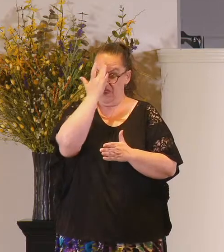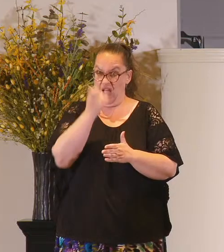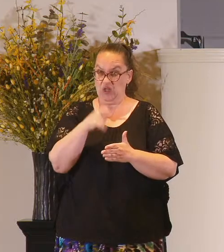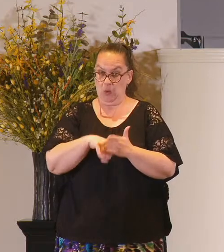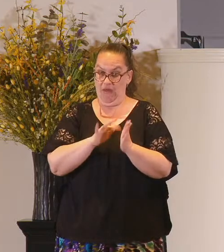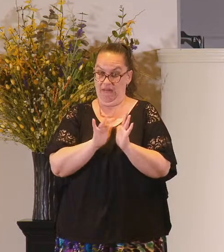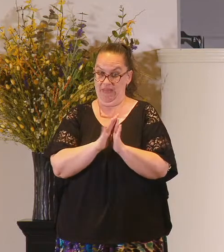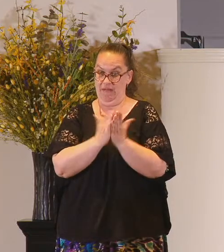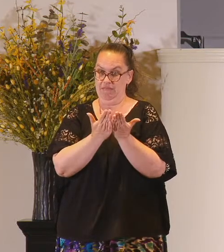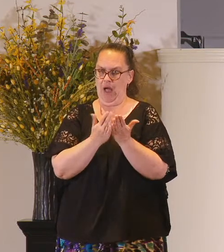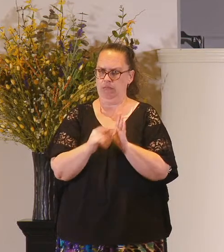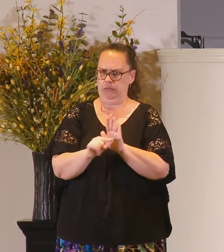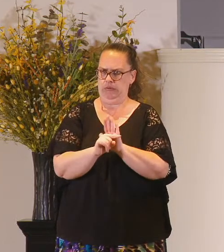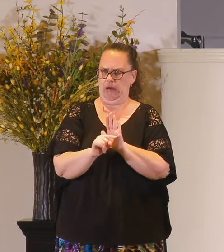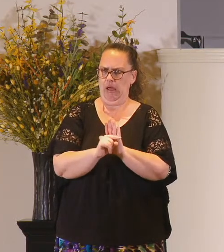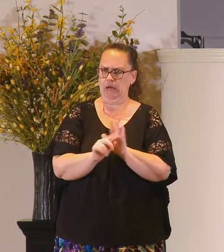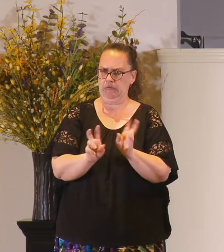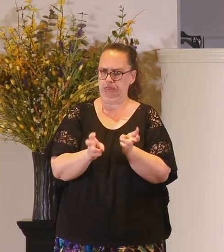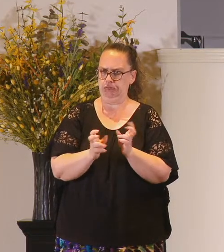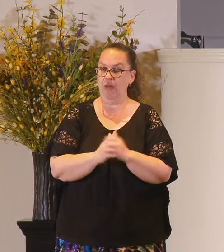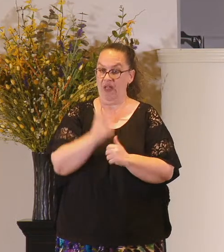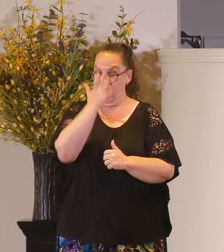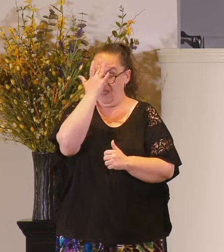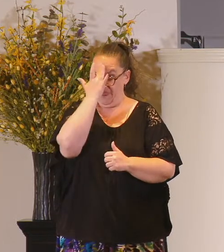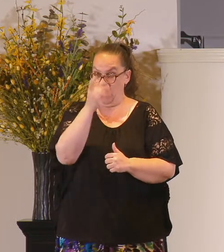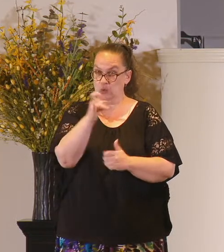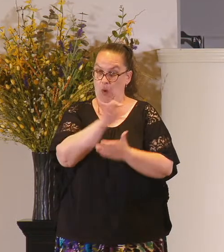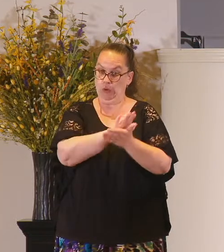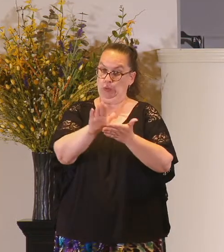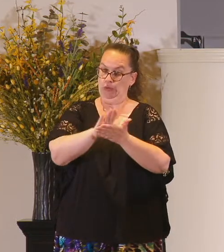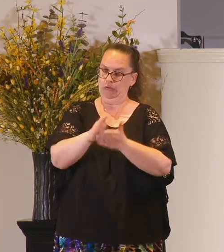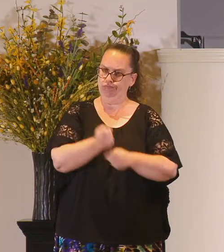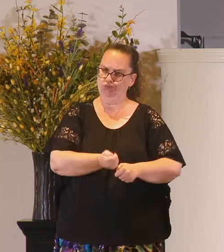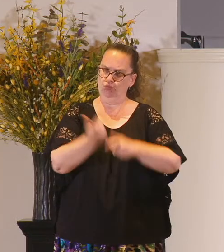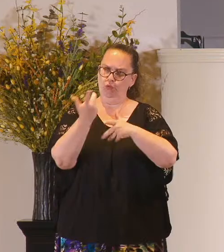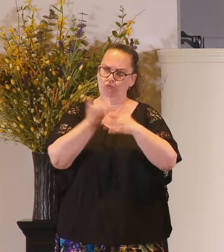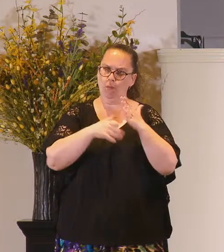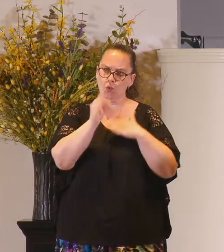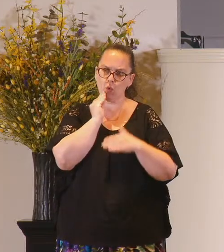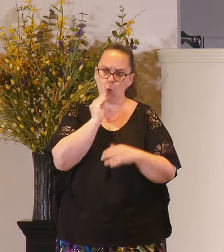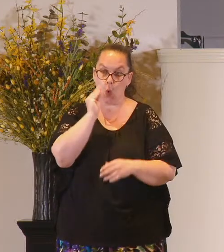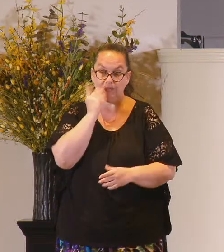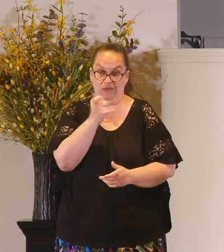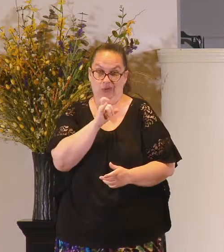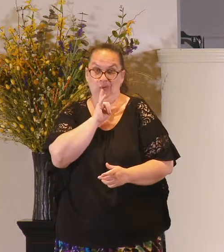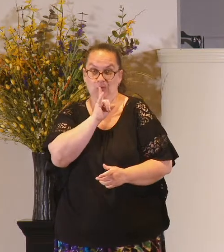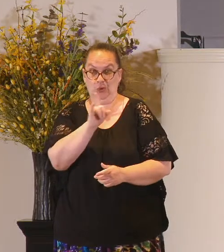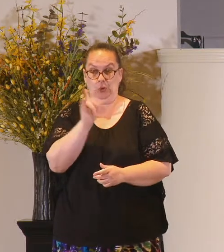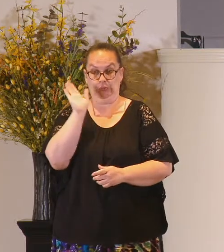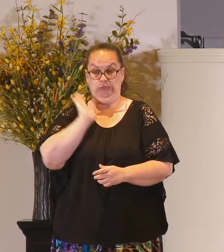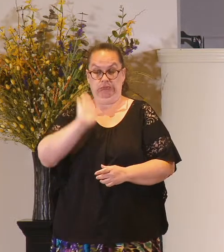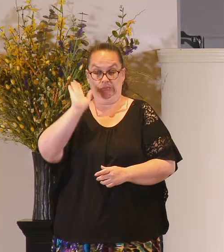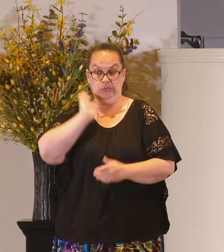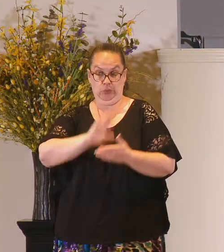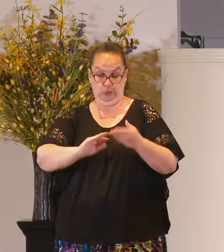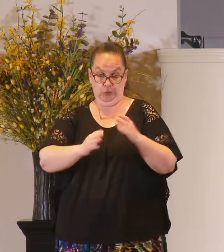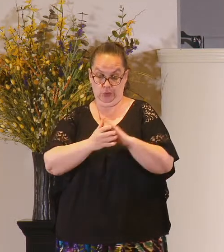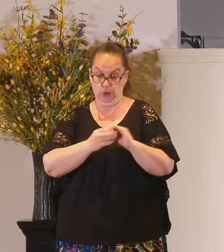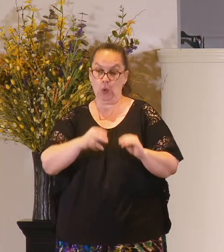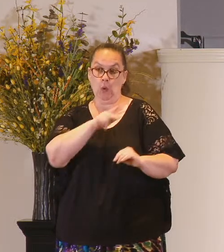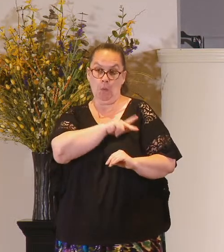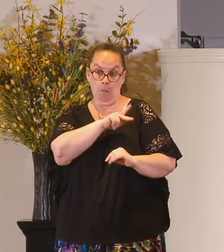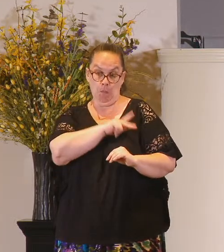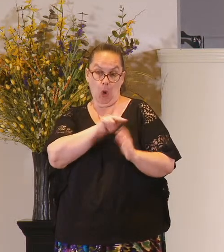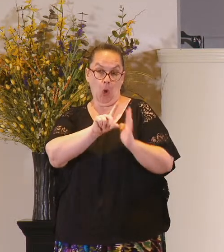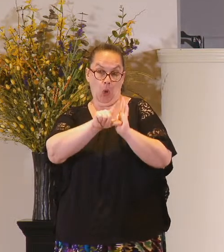in Scripture. That's why you clean it out of your house. And in fact, there's an ancient proverb that Paul comes